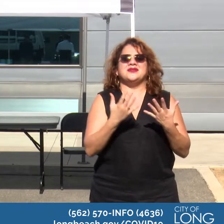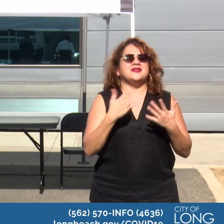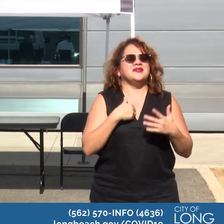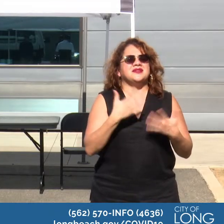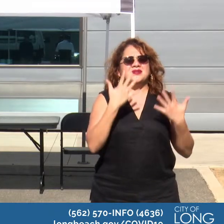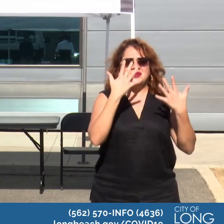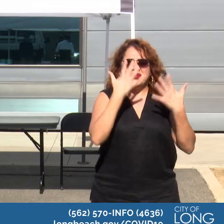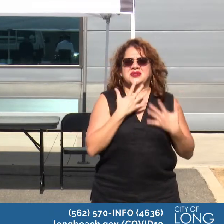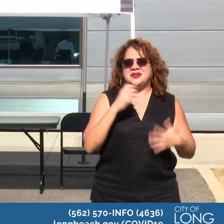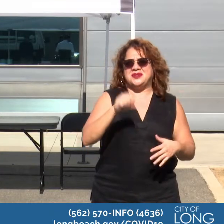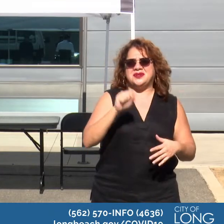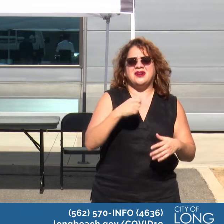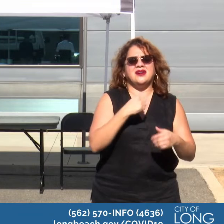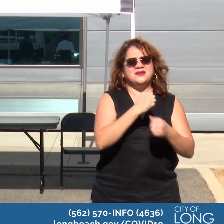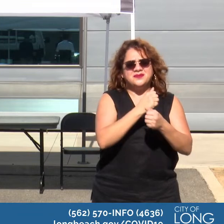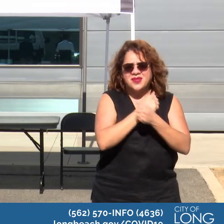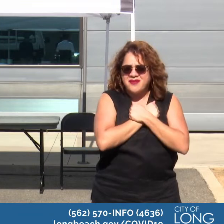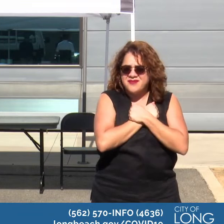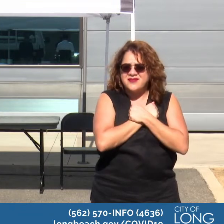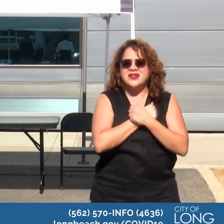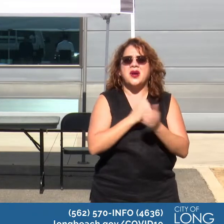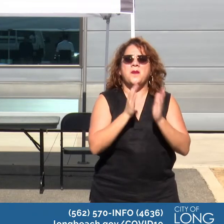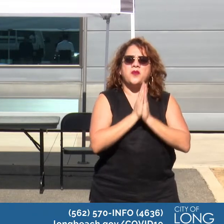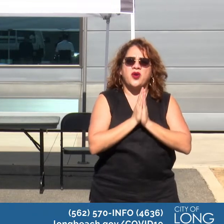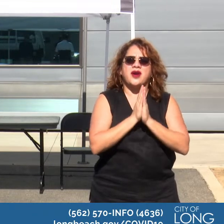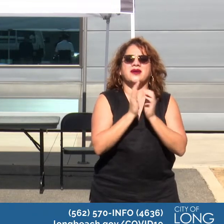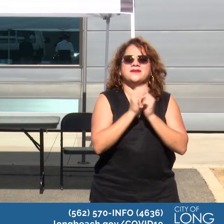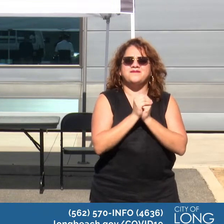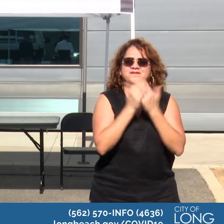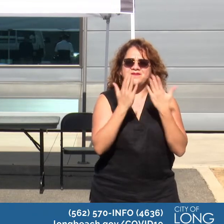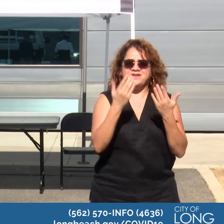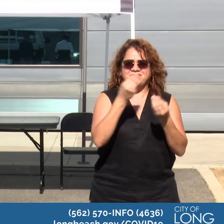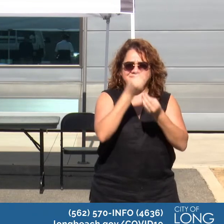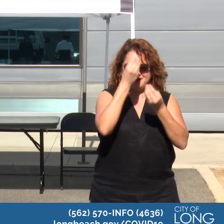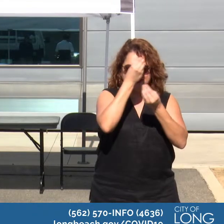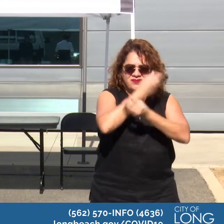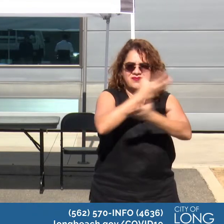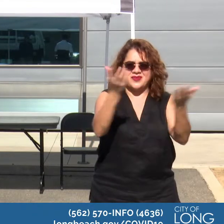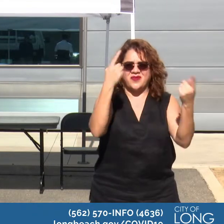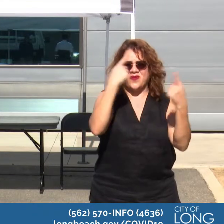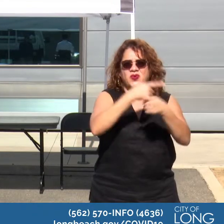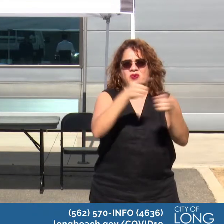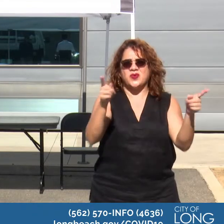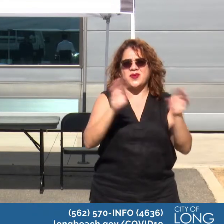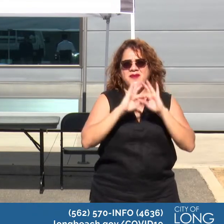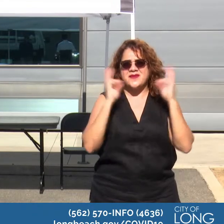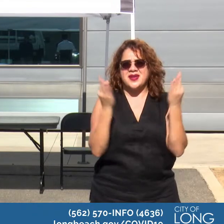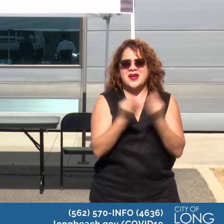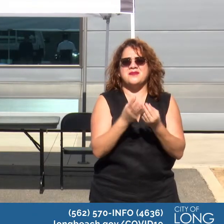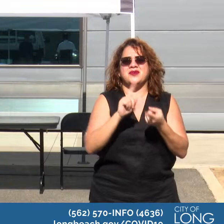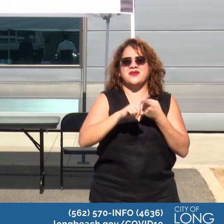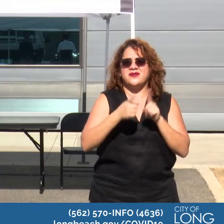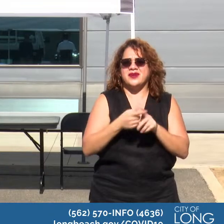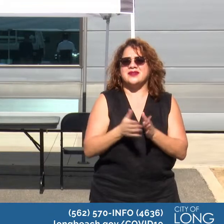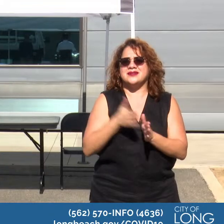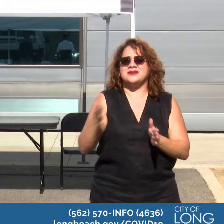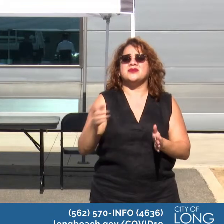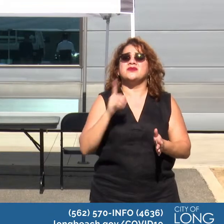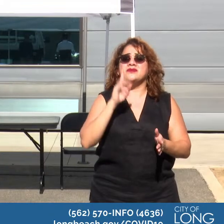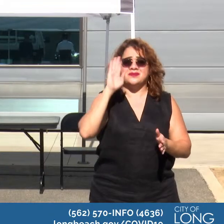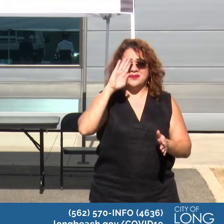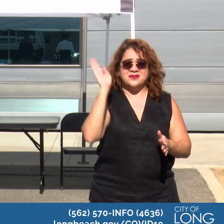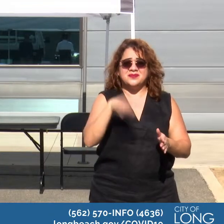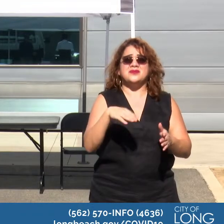you. And of course, that number is unfortunately going to continue to increase. But it's a sobering reminder that regardless of the hope